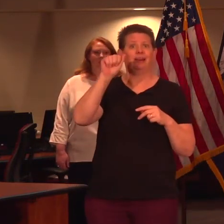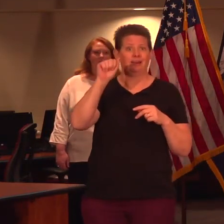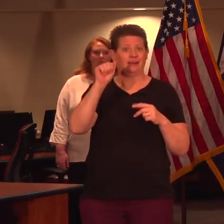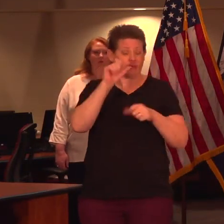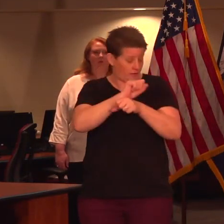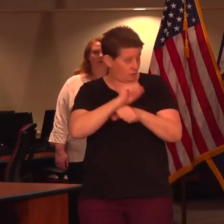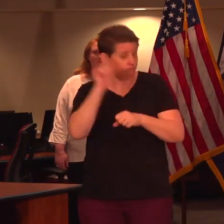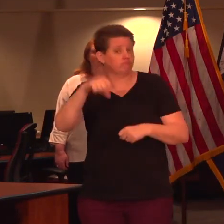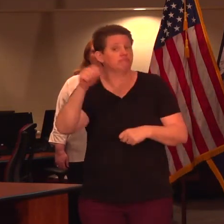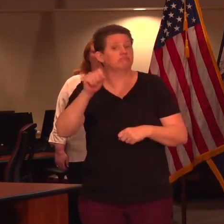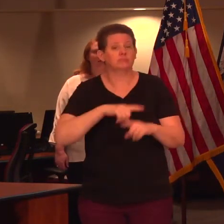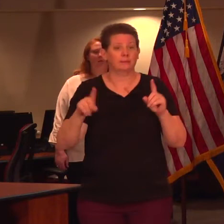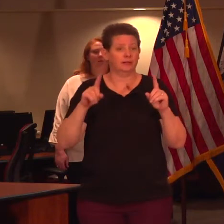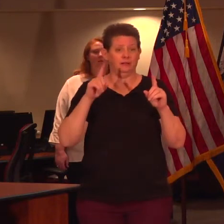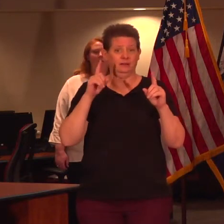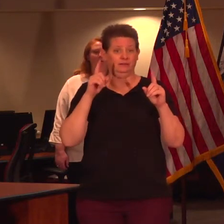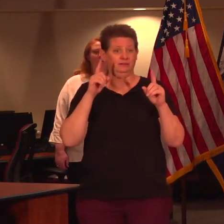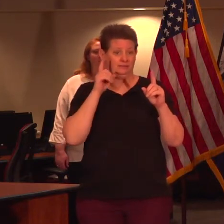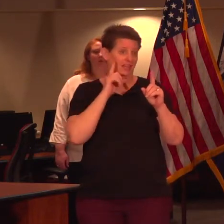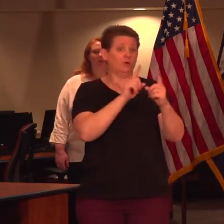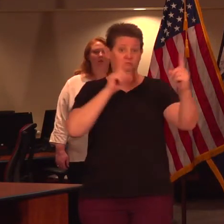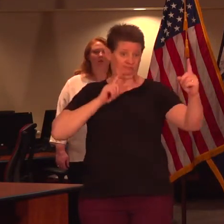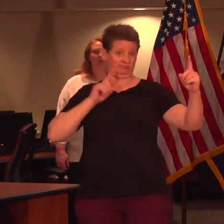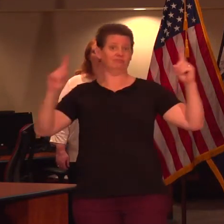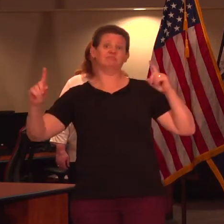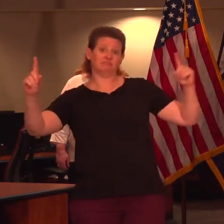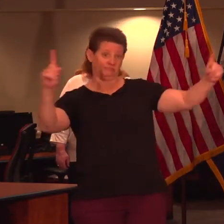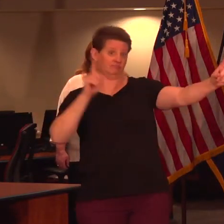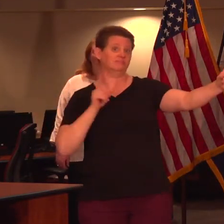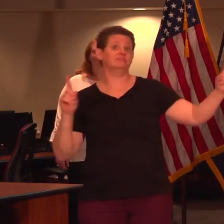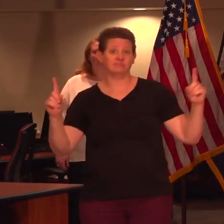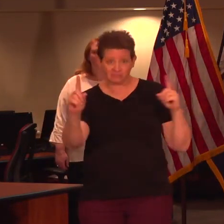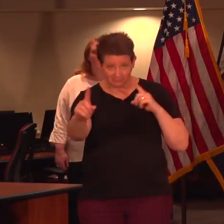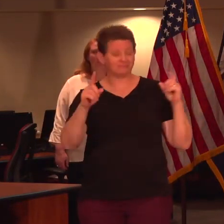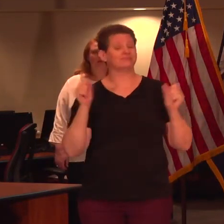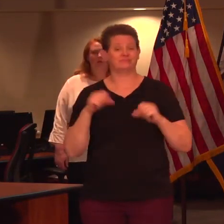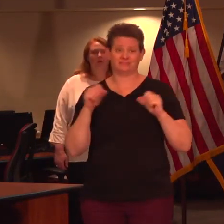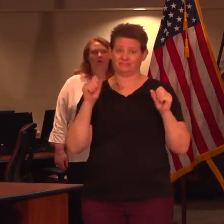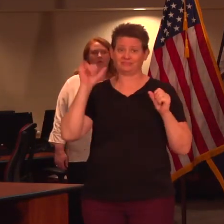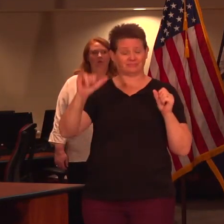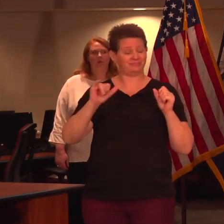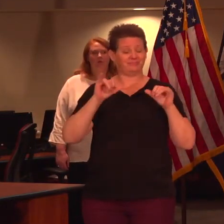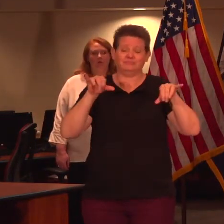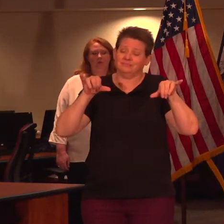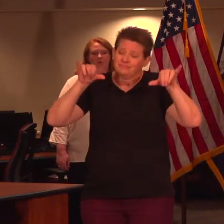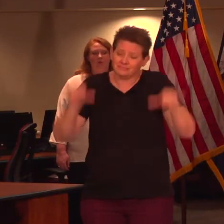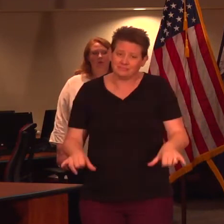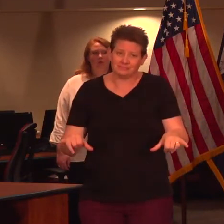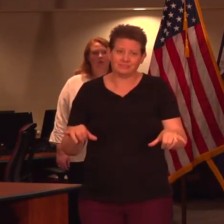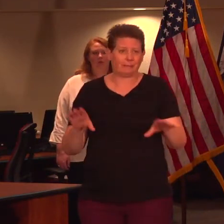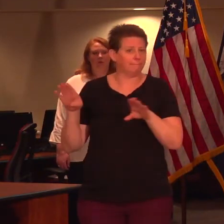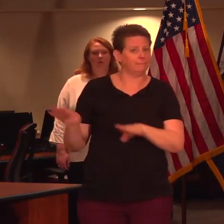were working, but they weren't. They were trying to stay apart. So that advice, those recommendations are good,